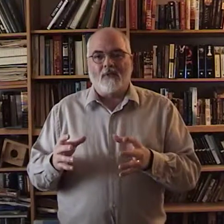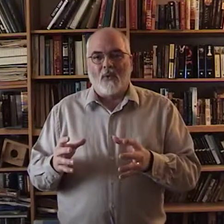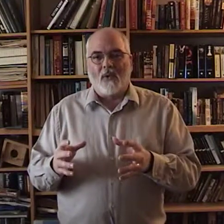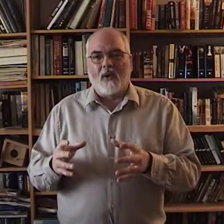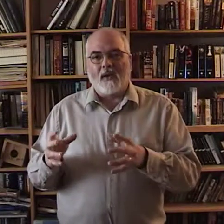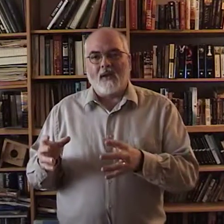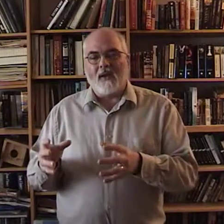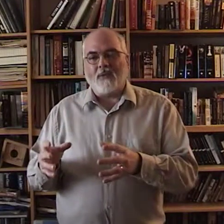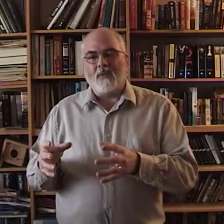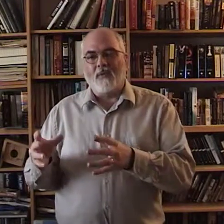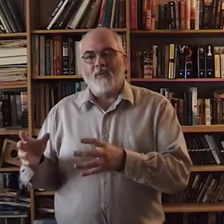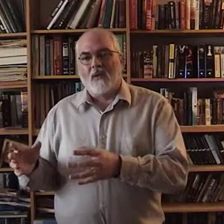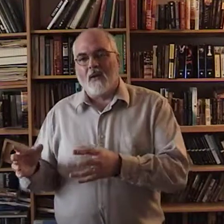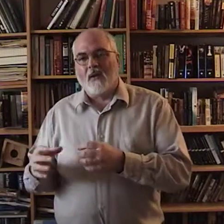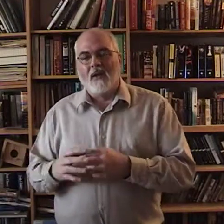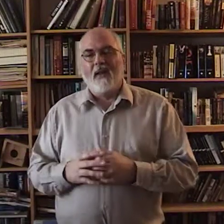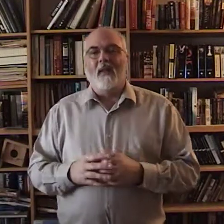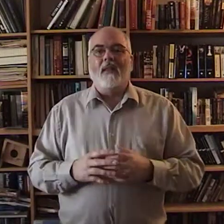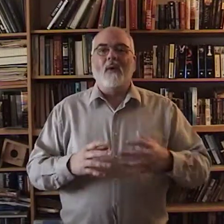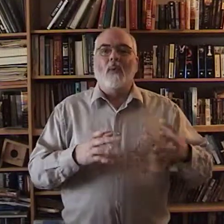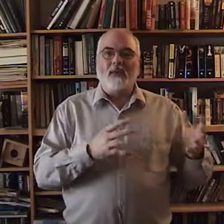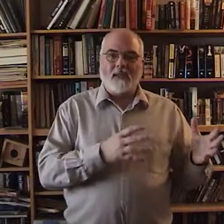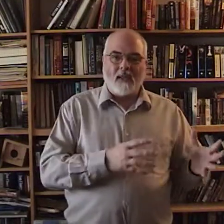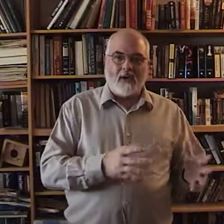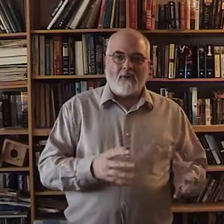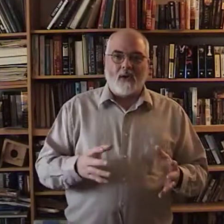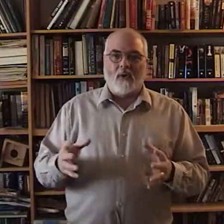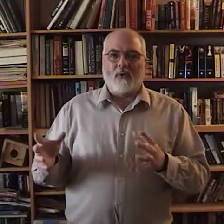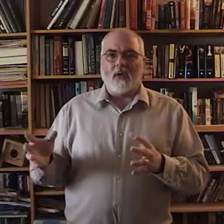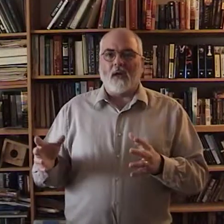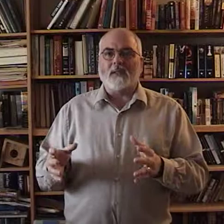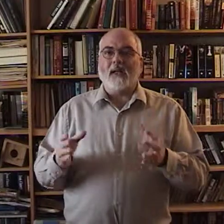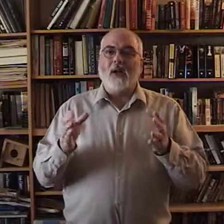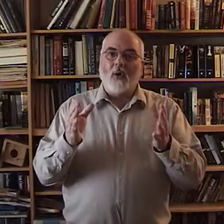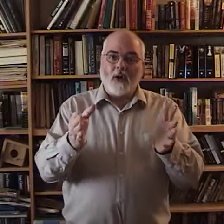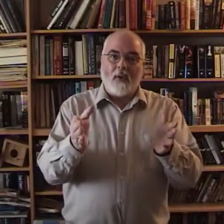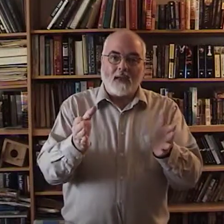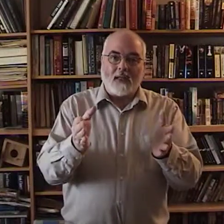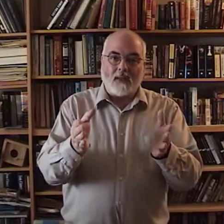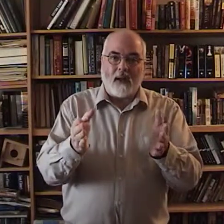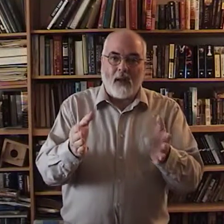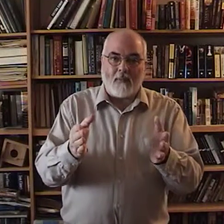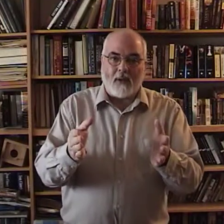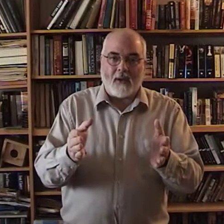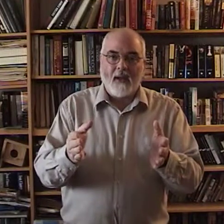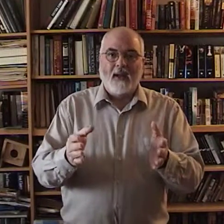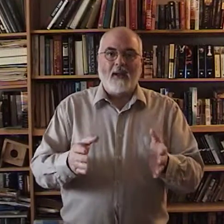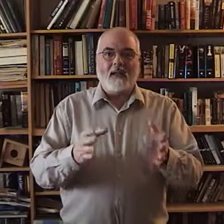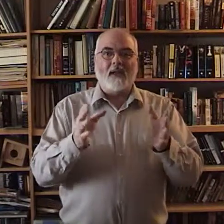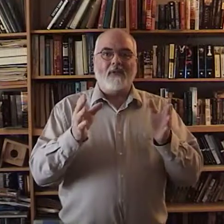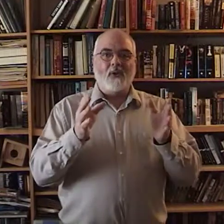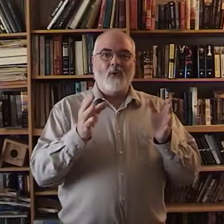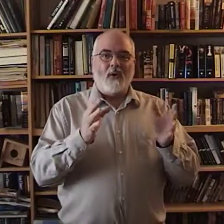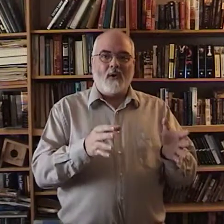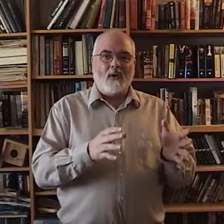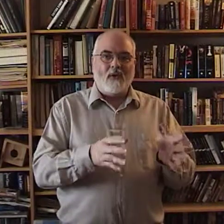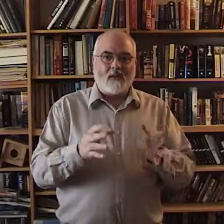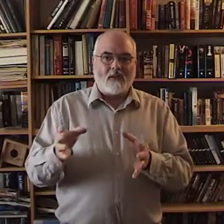for each word. They want to see it flow across. And the only way that that's going to happen is if you learn this